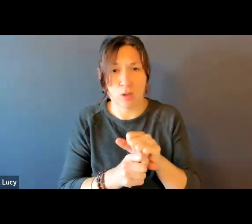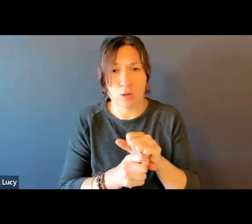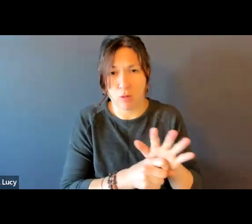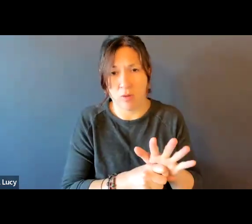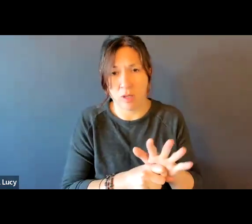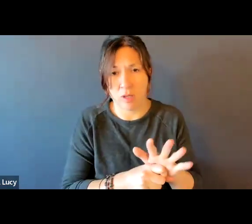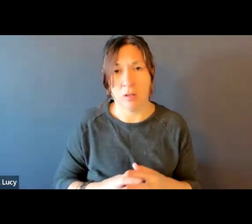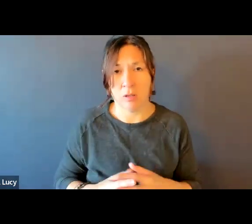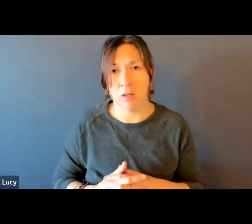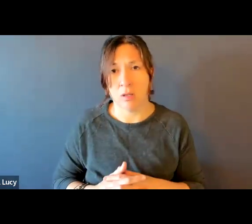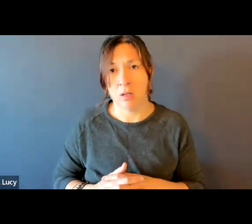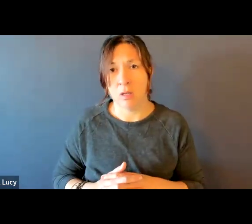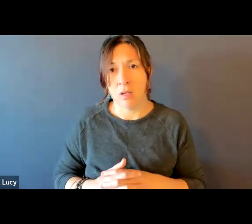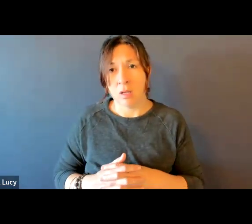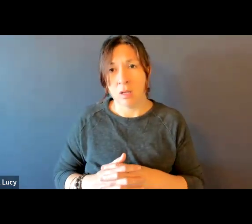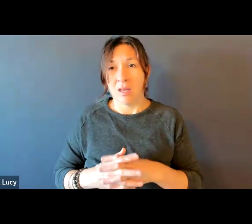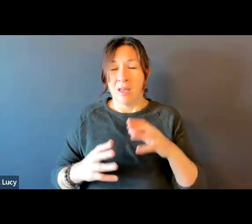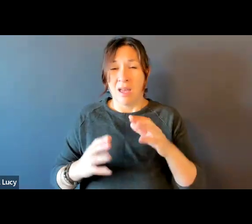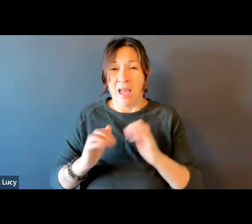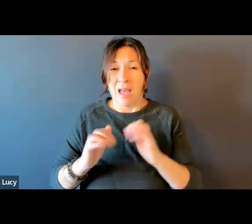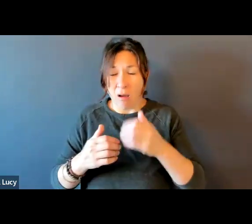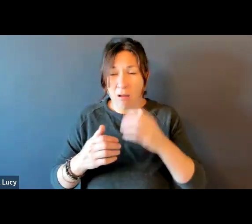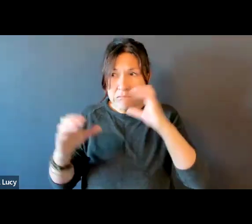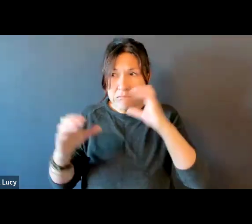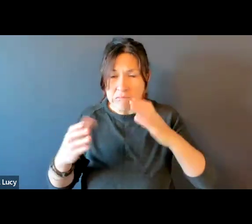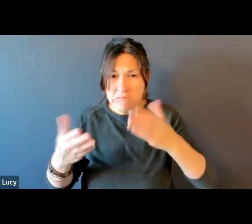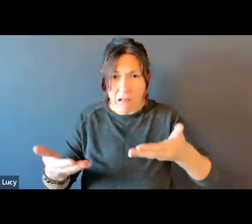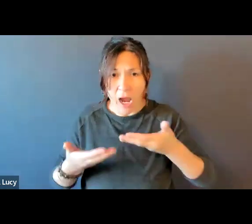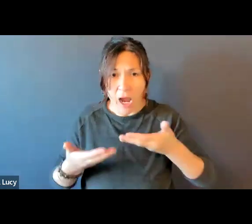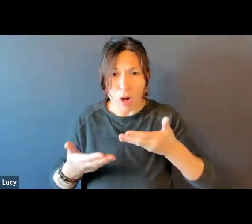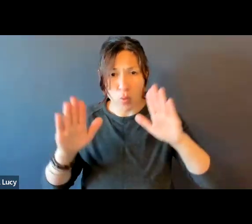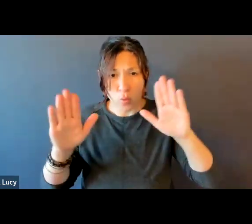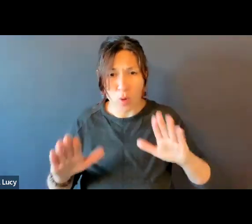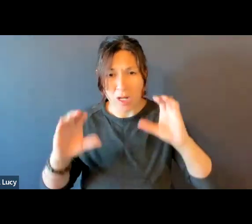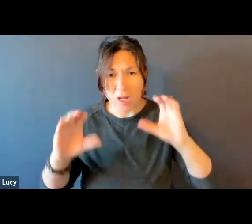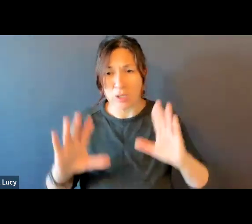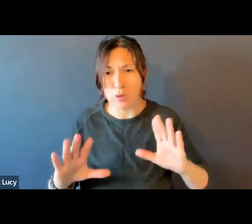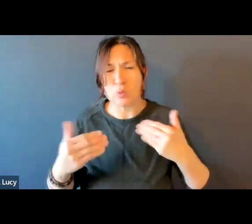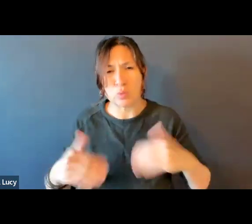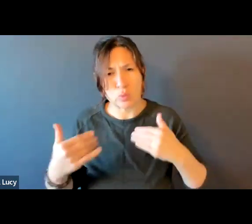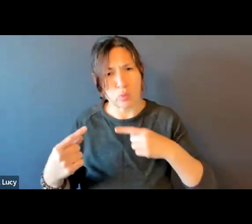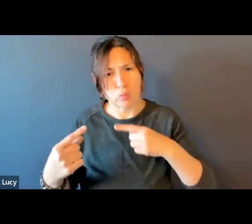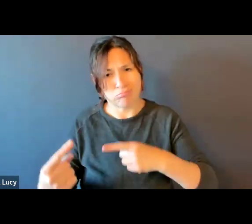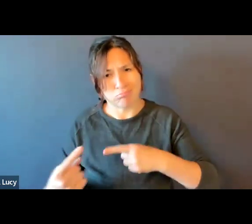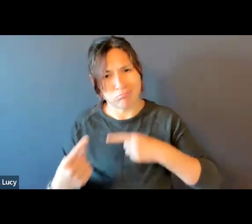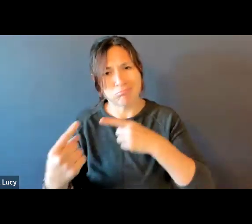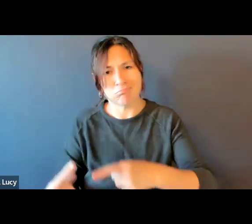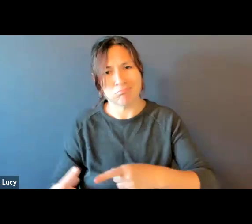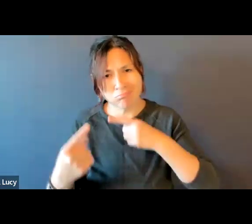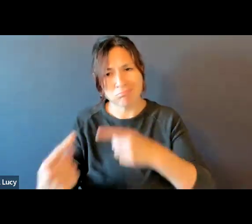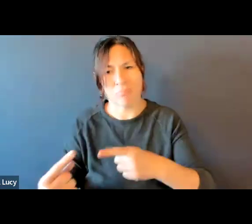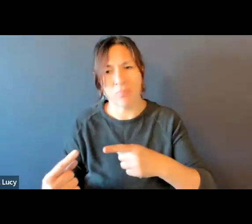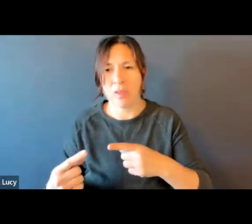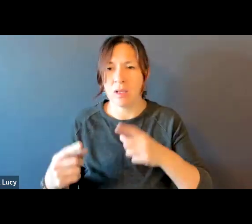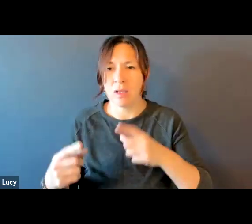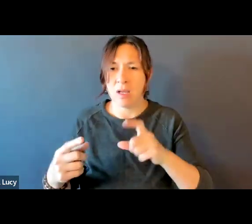finding and keeping great teachers is hard. And so a lot of what we do is support